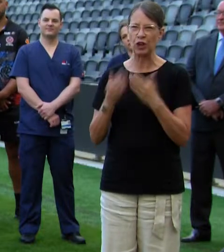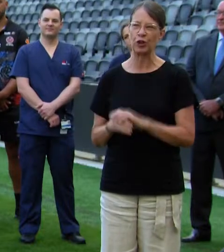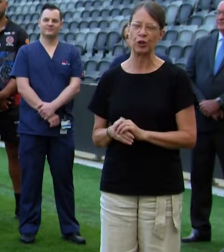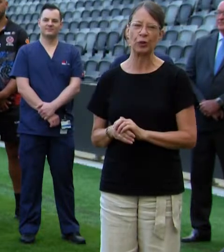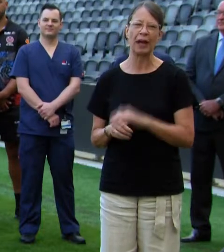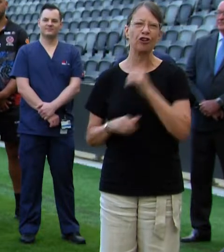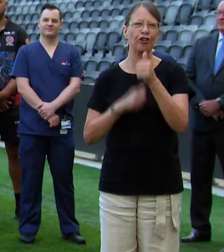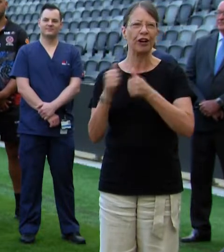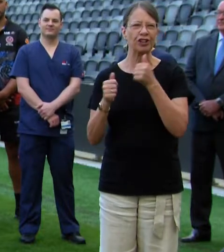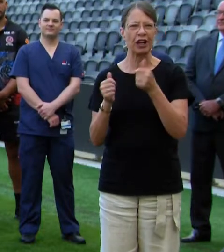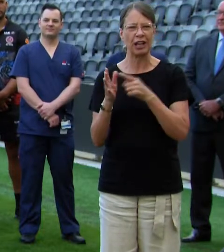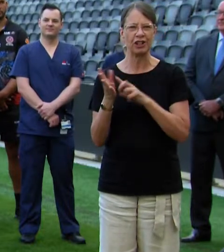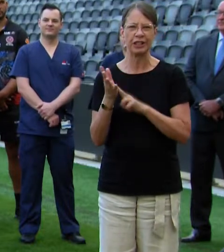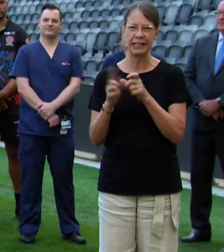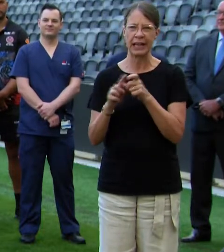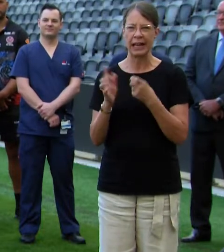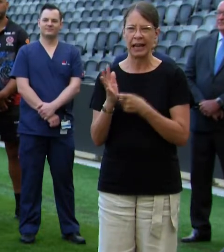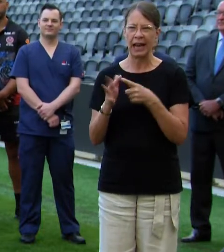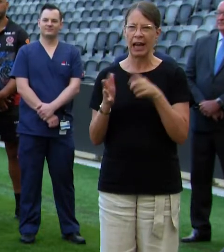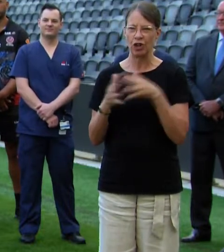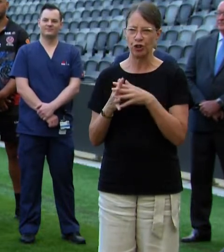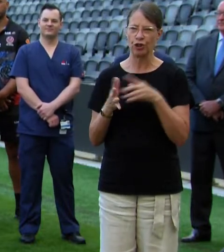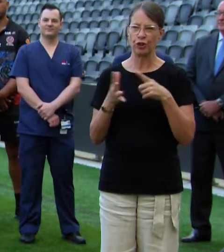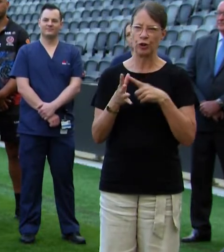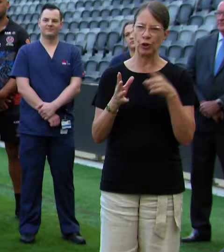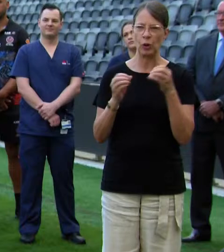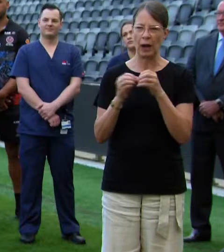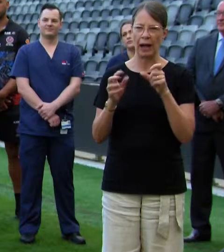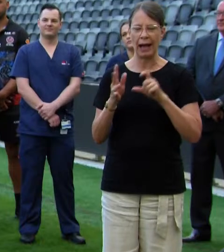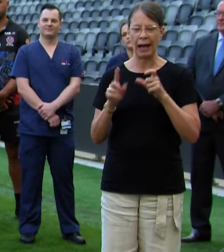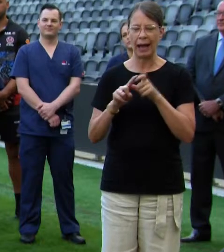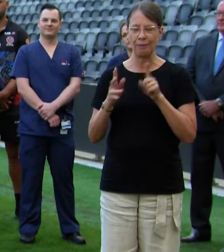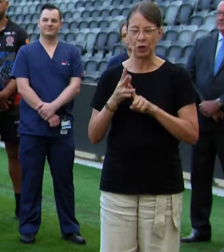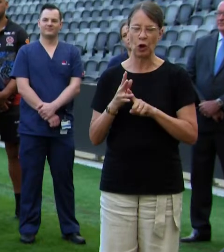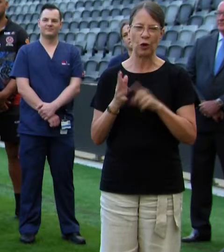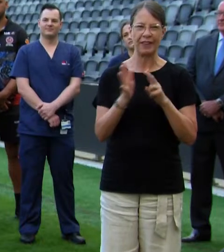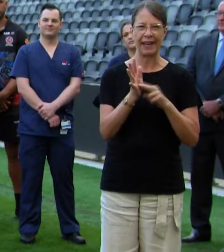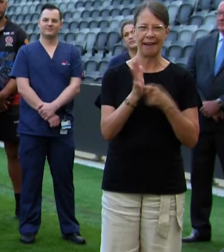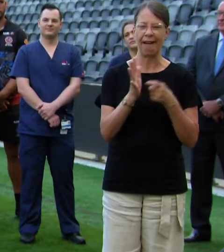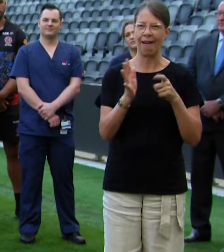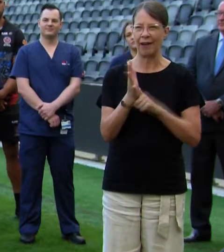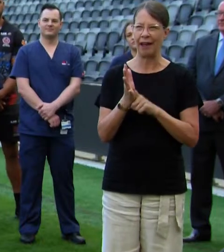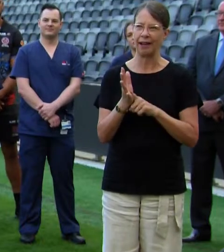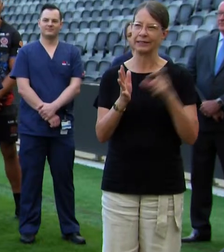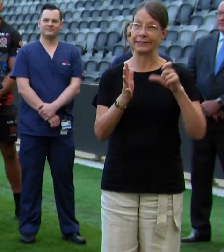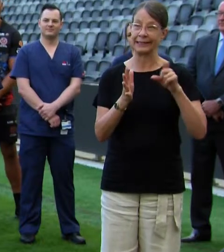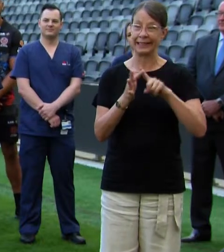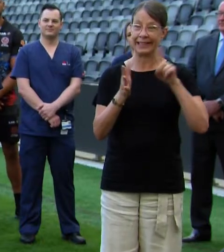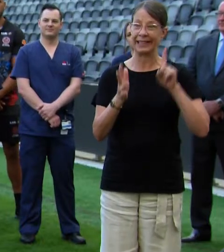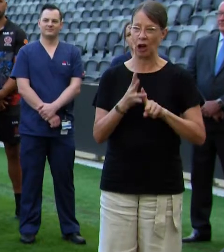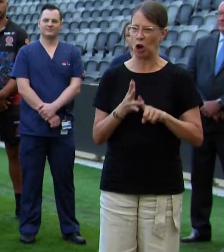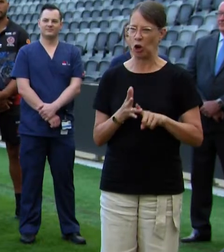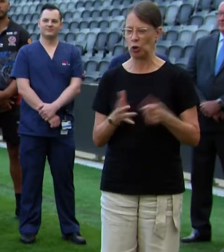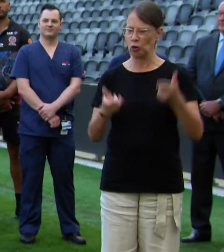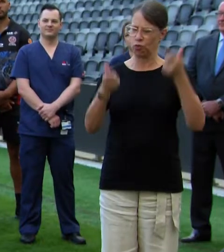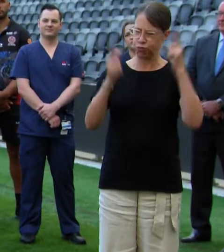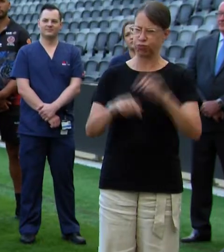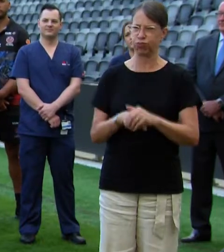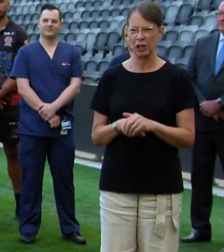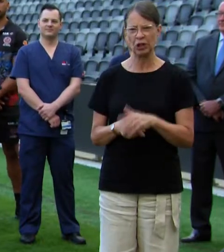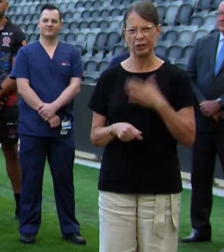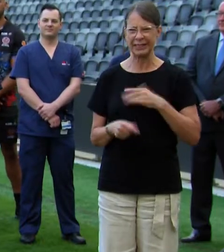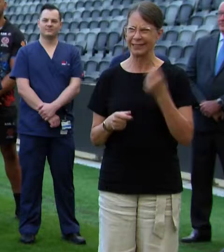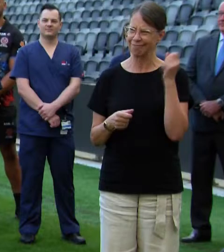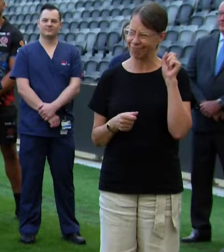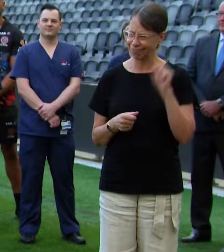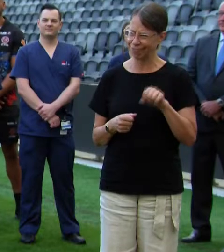Abdo, the CEO of NRL, for the work that he's done in this space in recognising community and recognising the need for reconciliation.